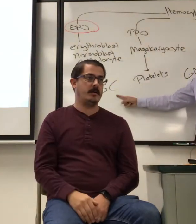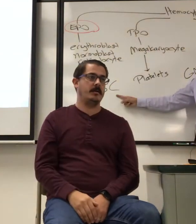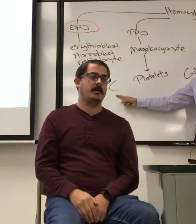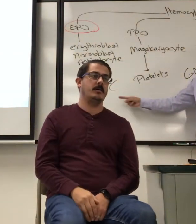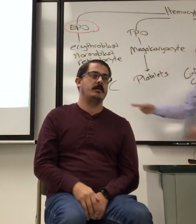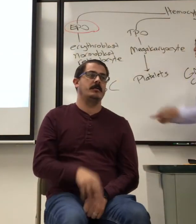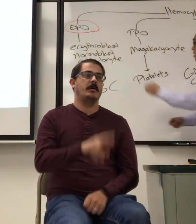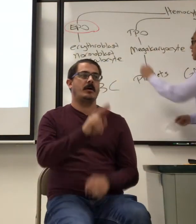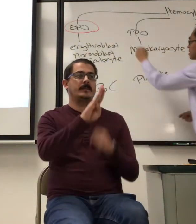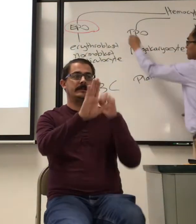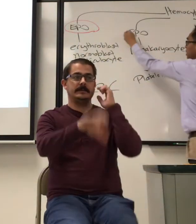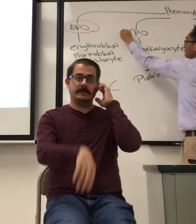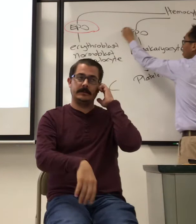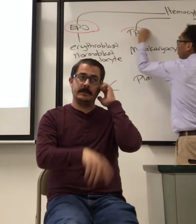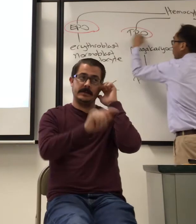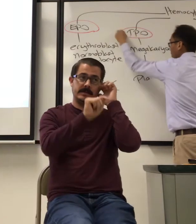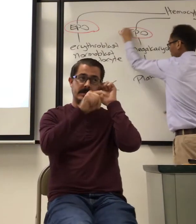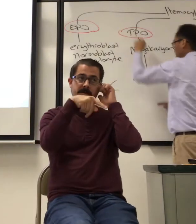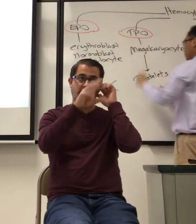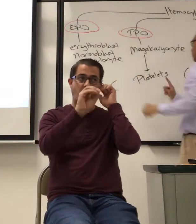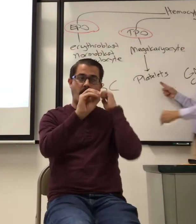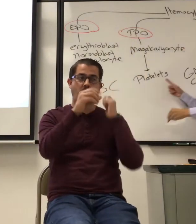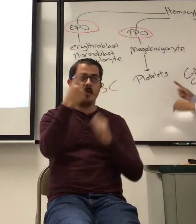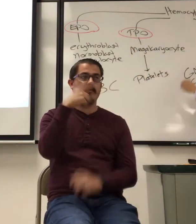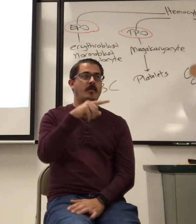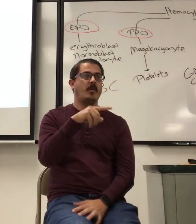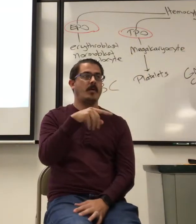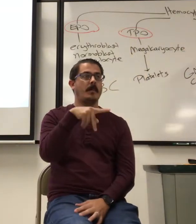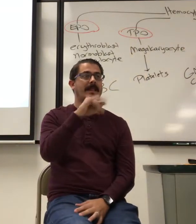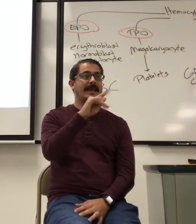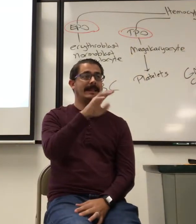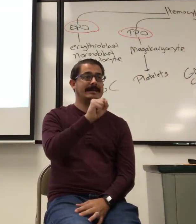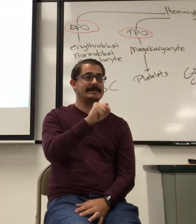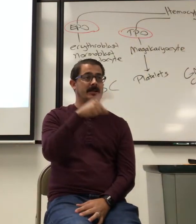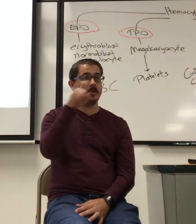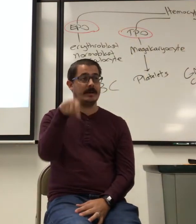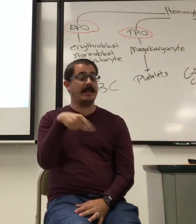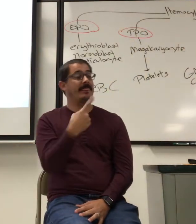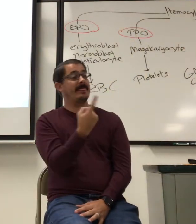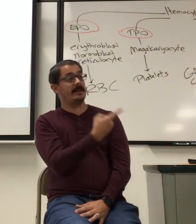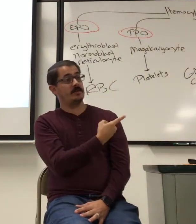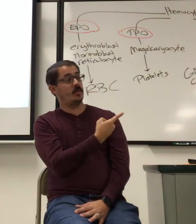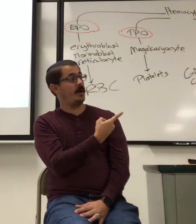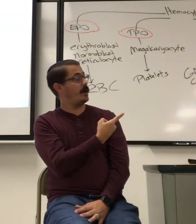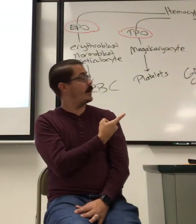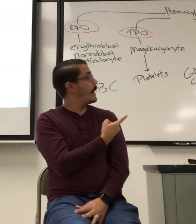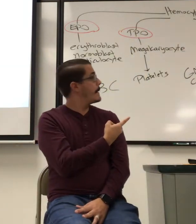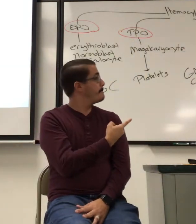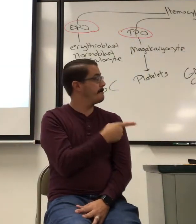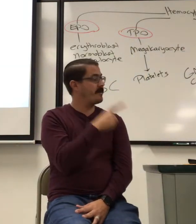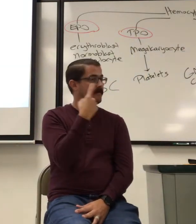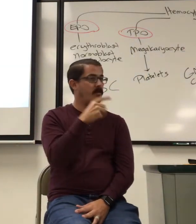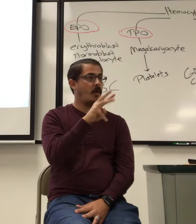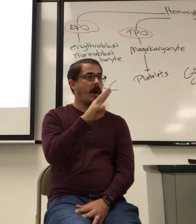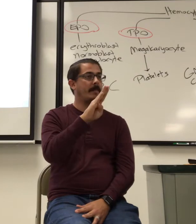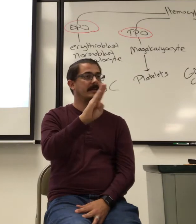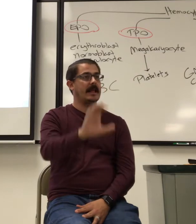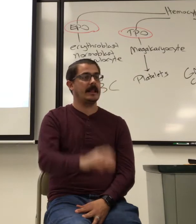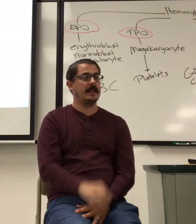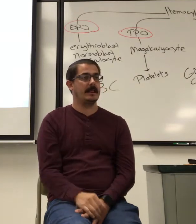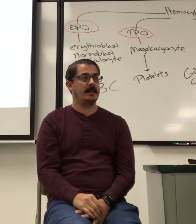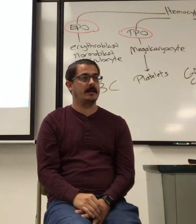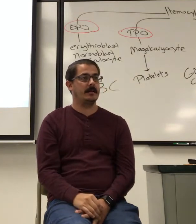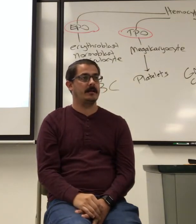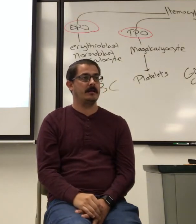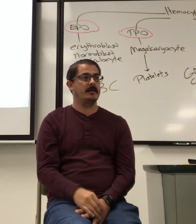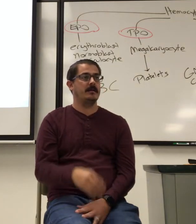The RBC. You need TPO for the platelets. You need this one to get your white blood cells. Once you